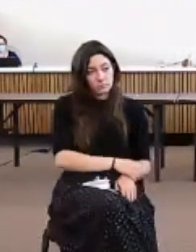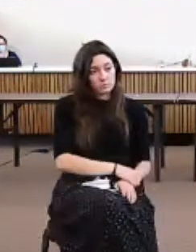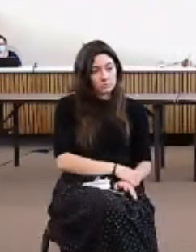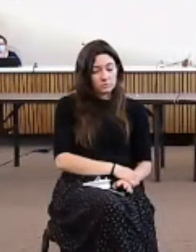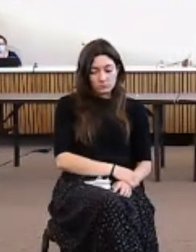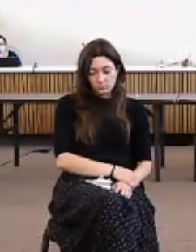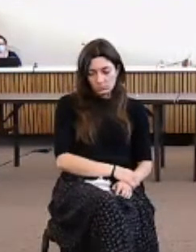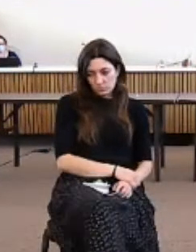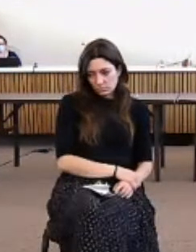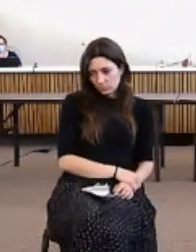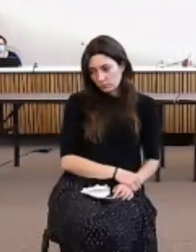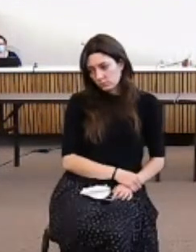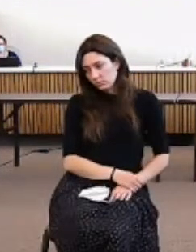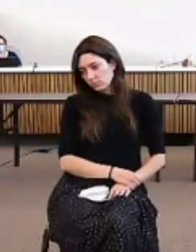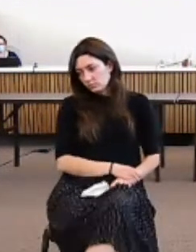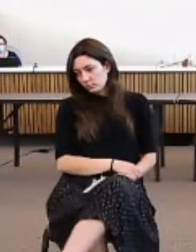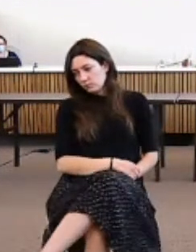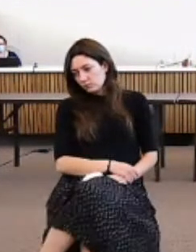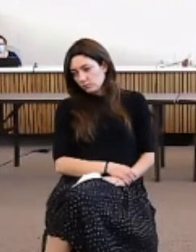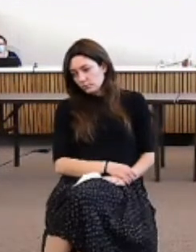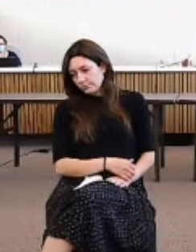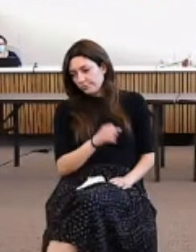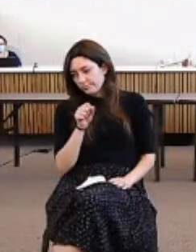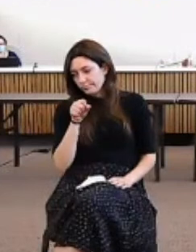the, I